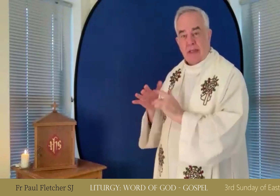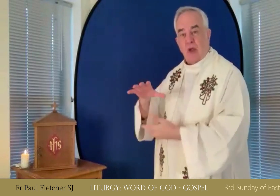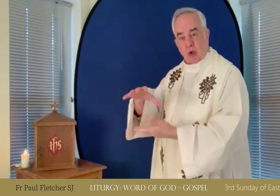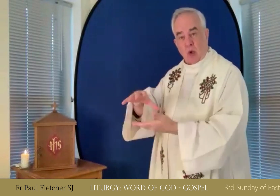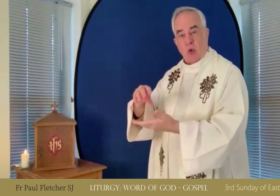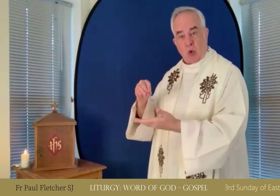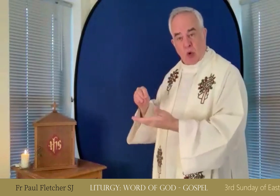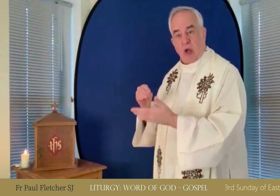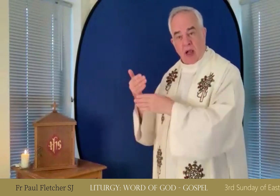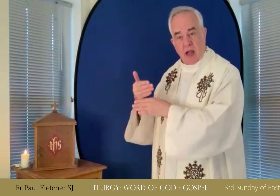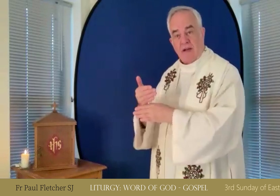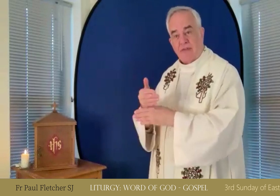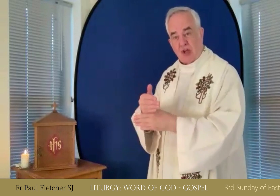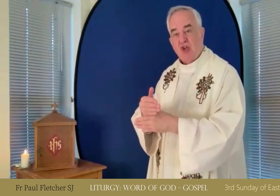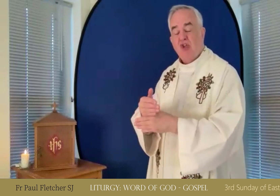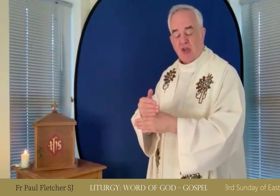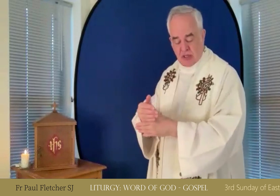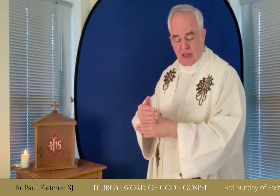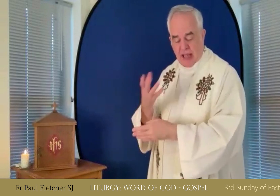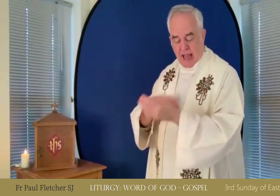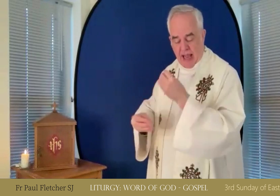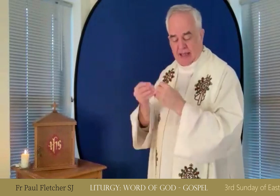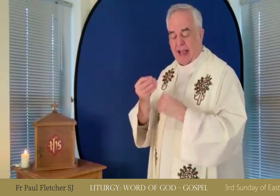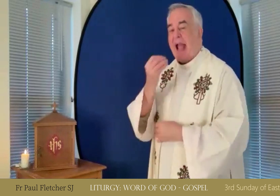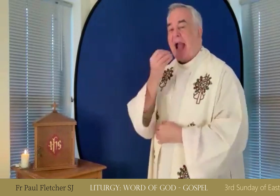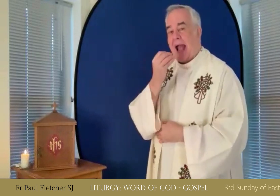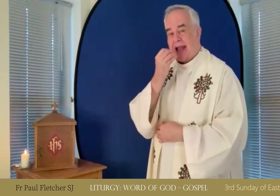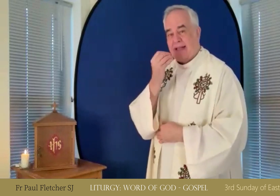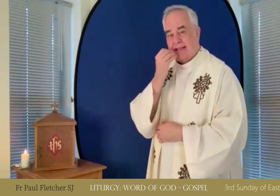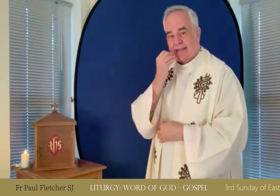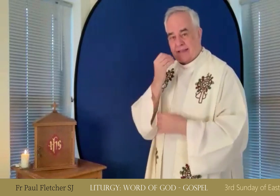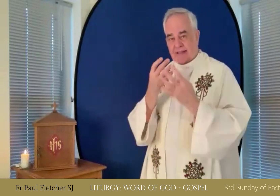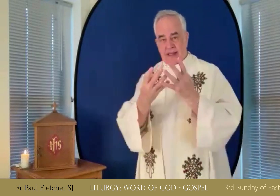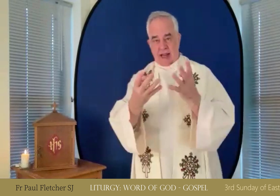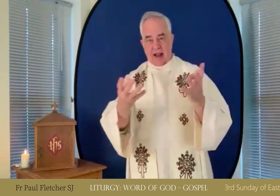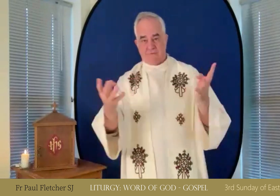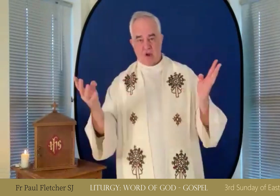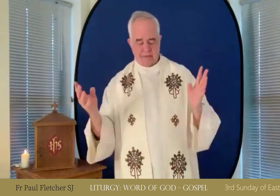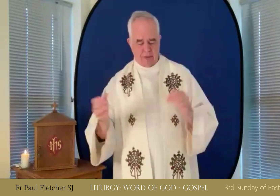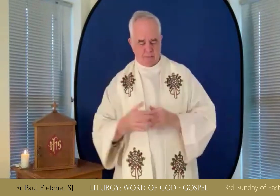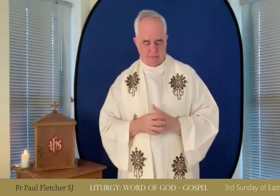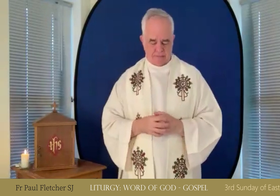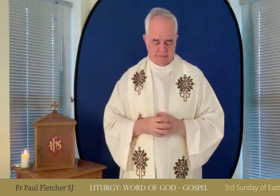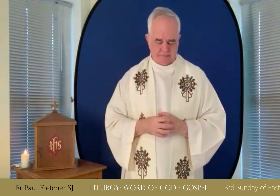Jesus took fish and ate a bunch of them.